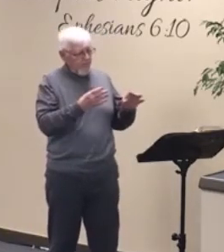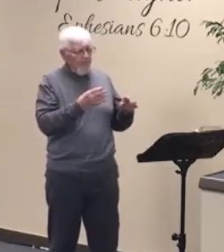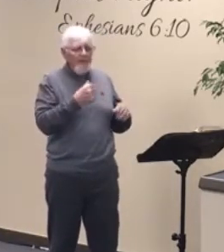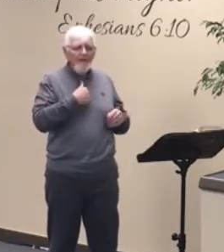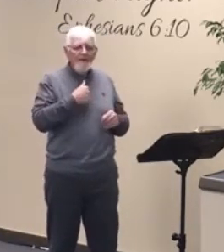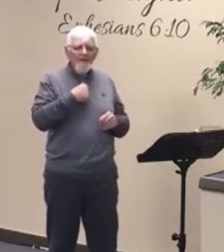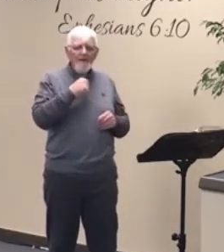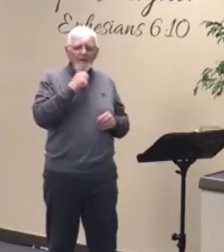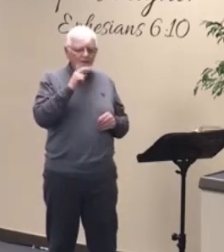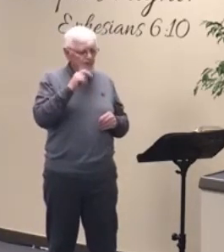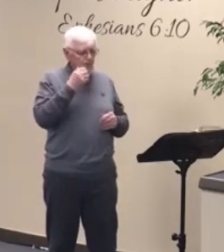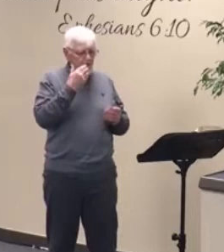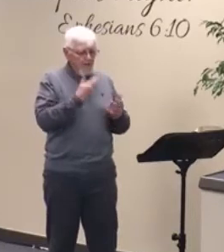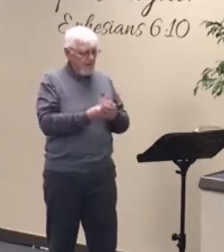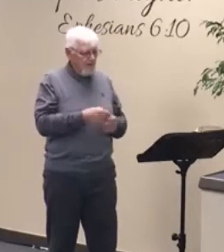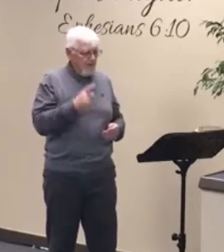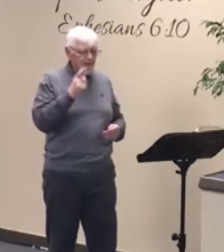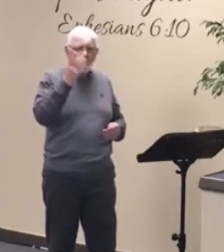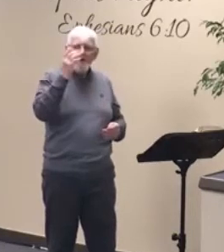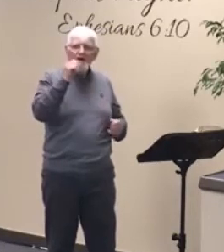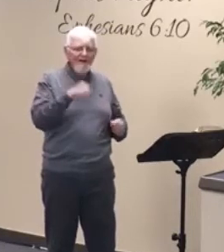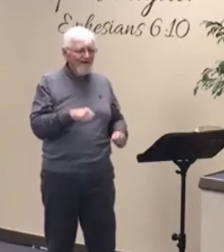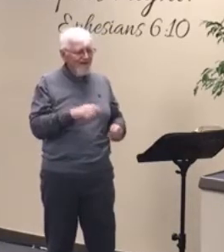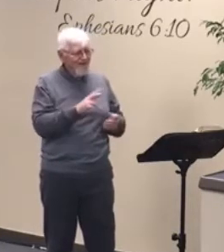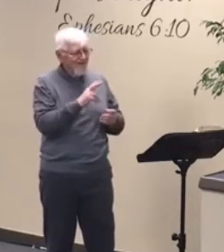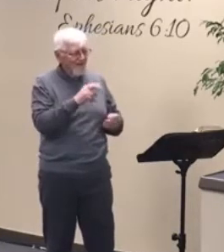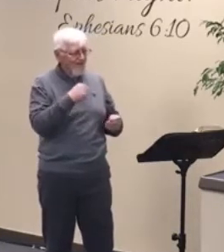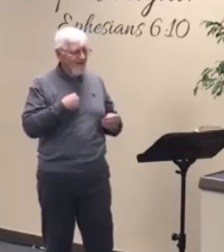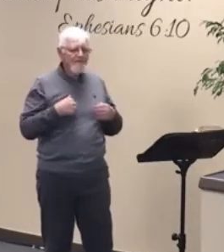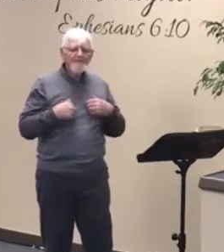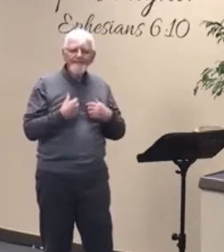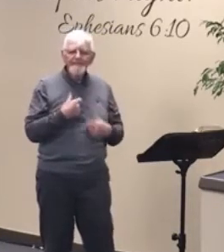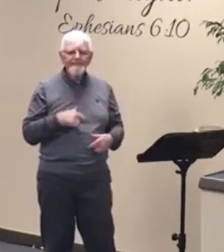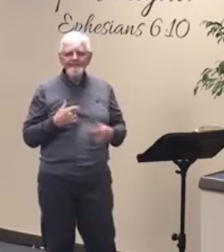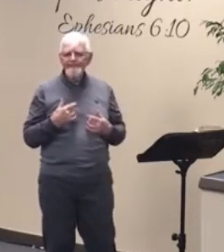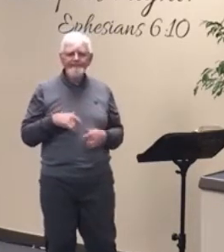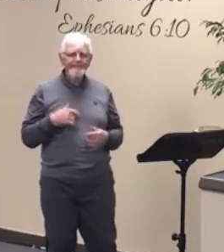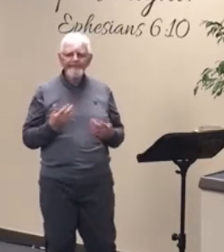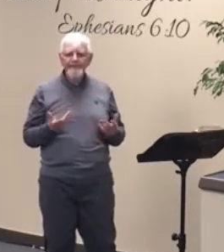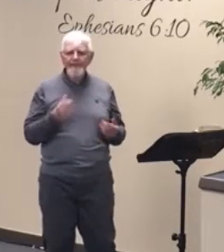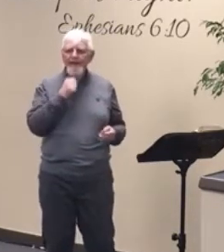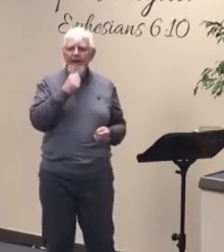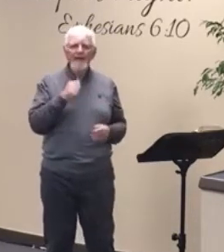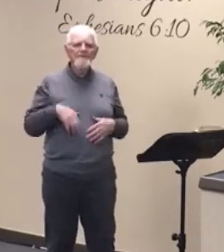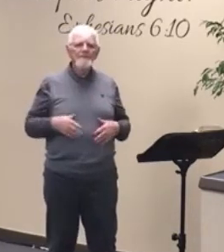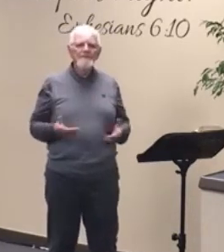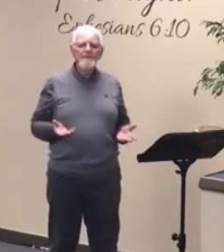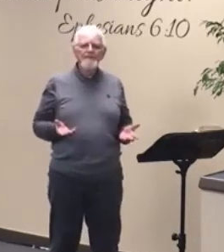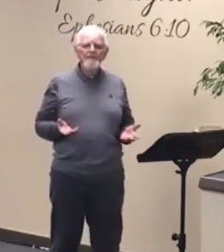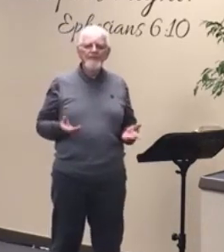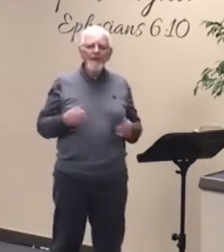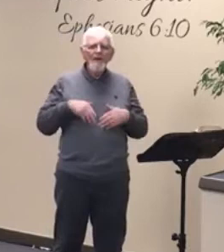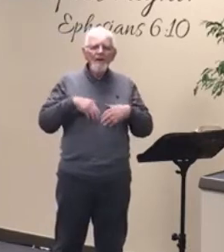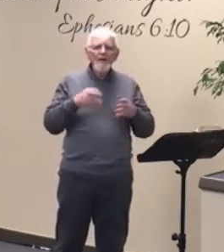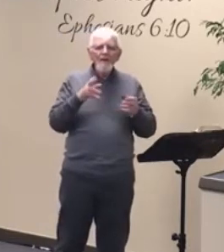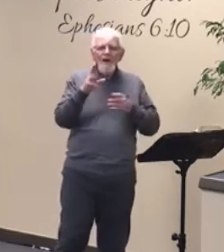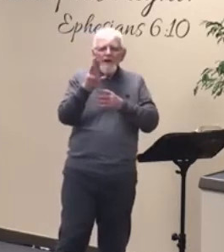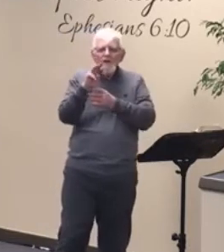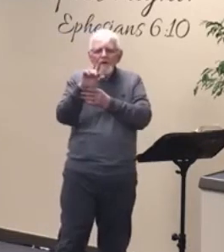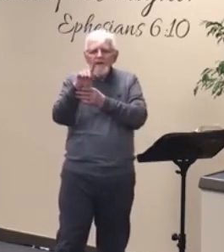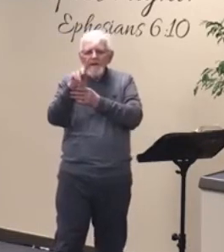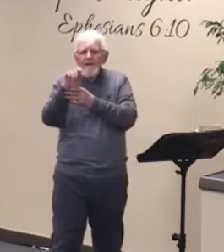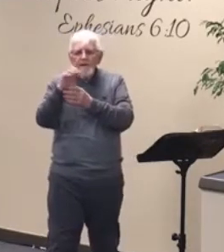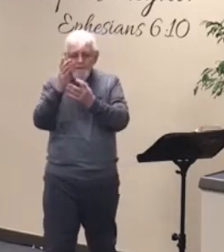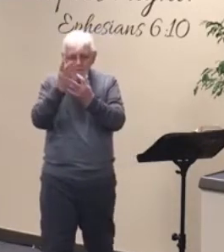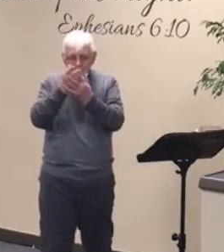God can't even use me, I'm just lower than whale poop at the bottom of the ocean. That's not humility, right? Humility is somewhere in between